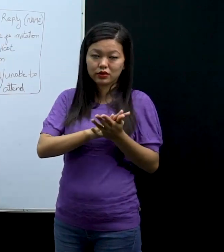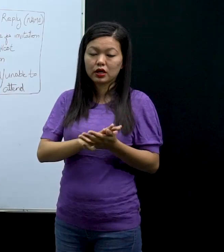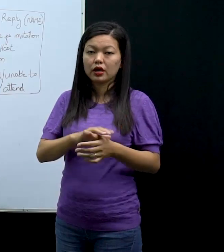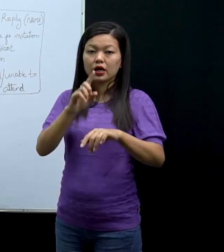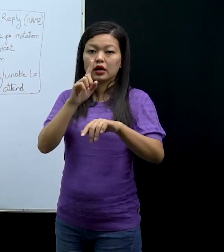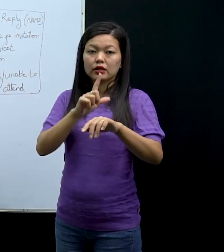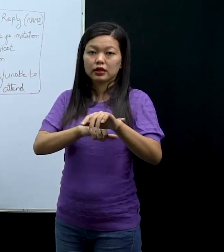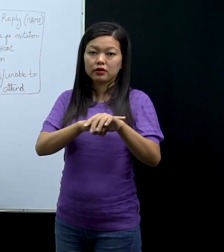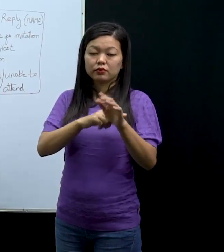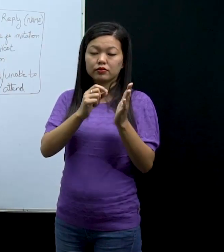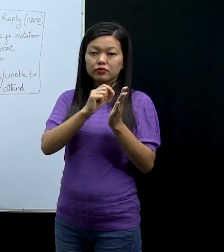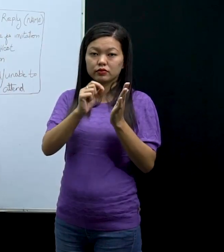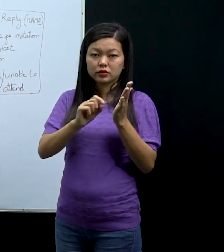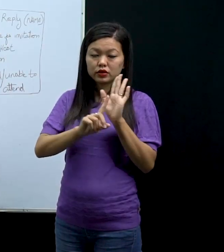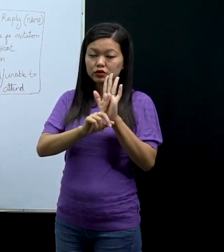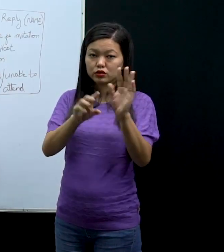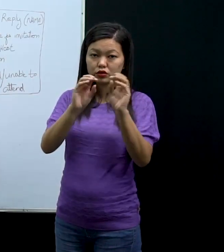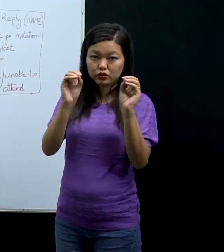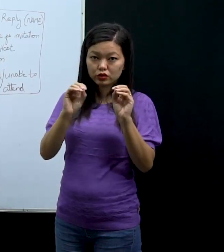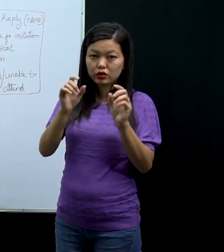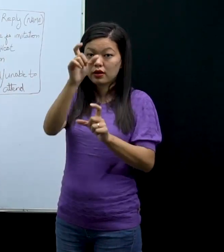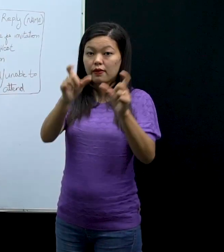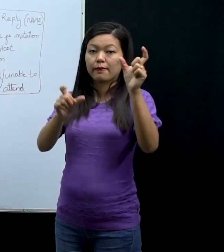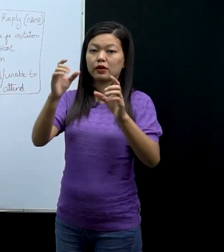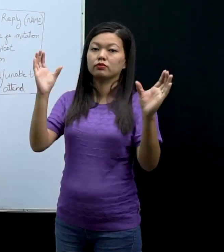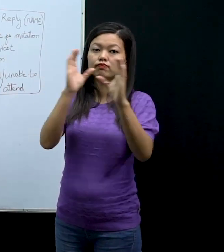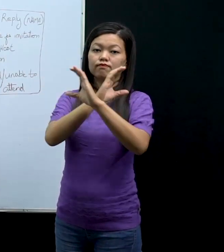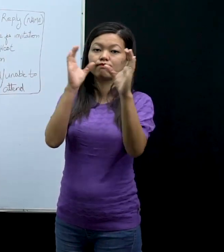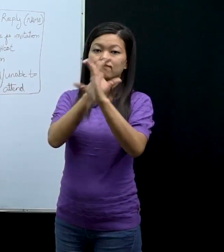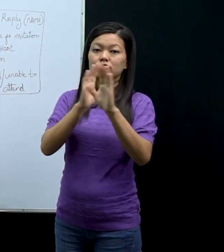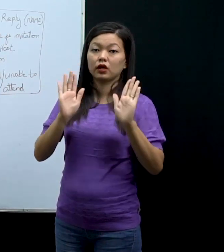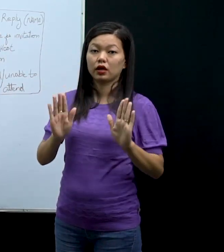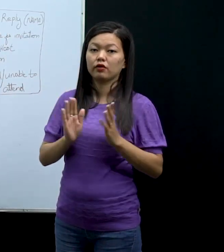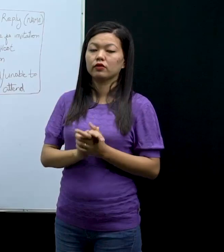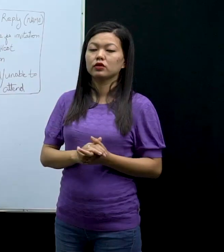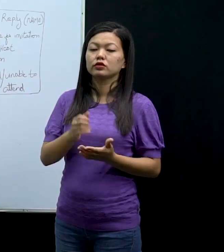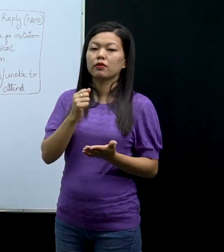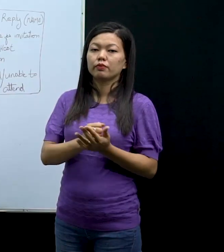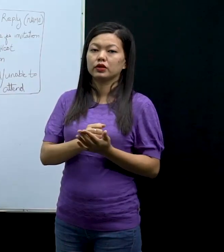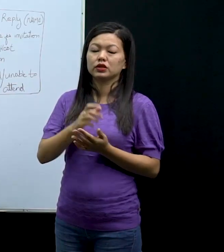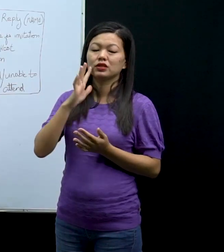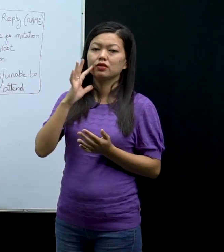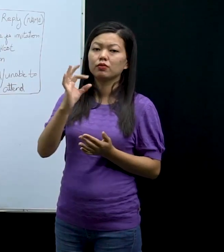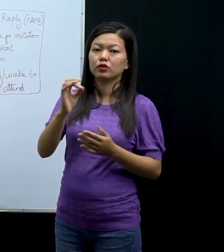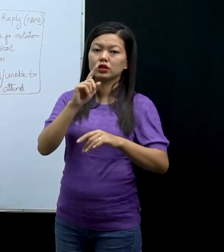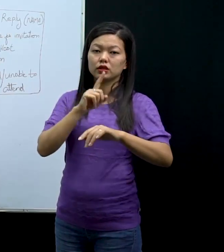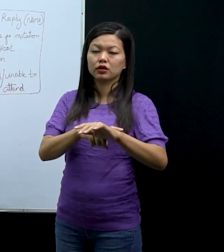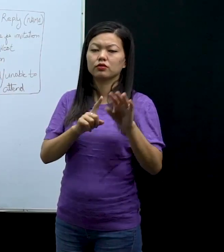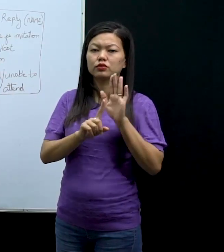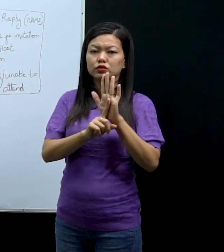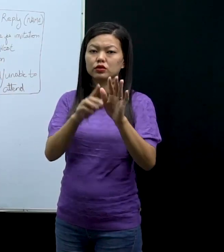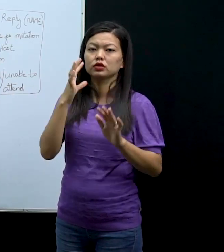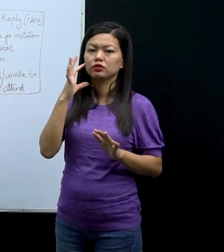It's up to you, but make sure that the timing is of equal importance to from the rest to the rest of